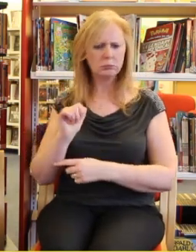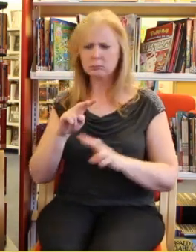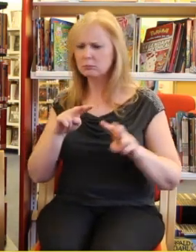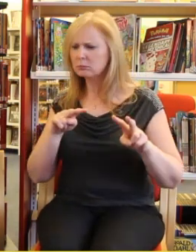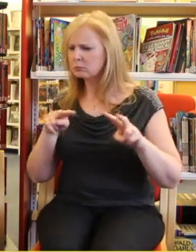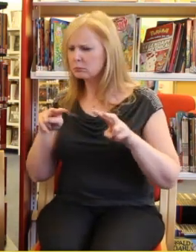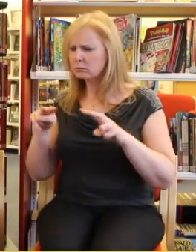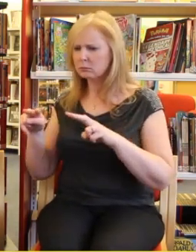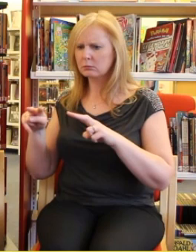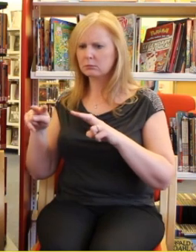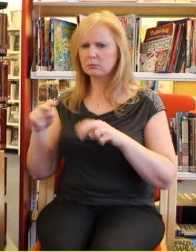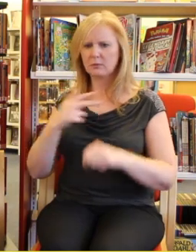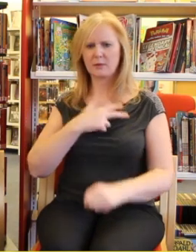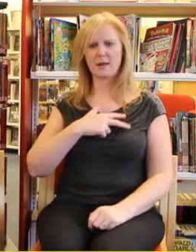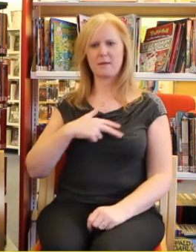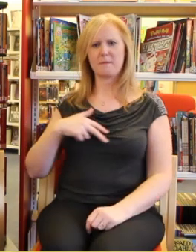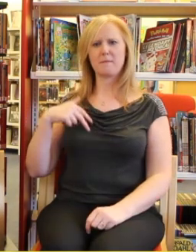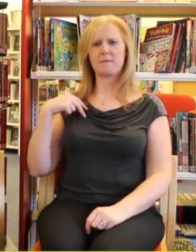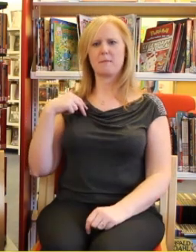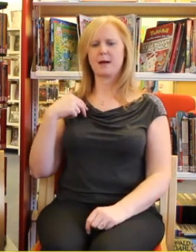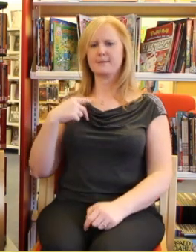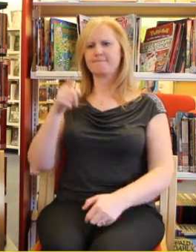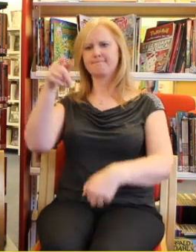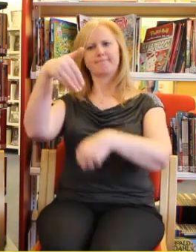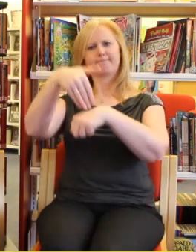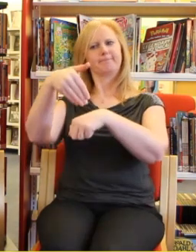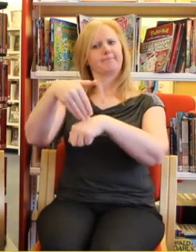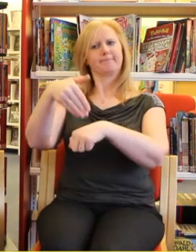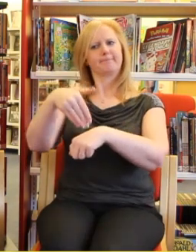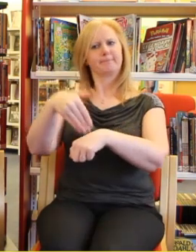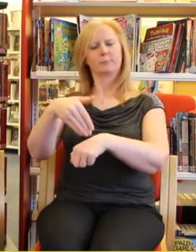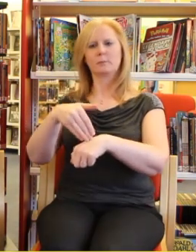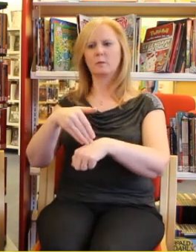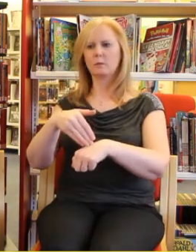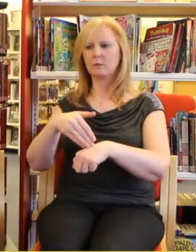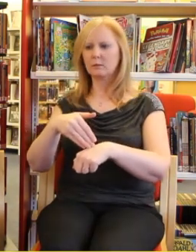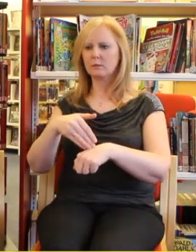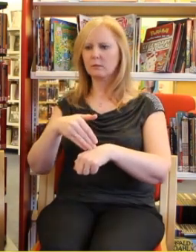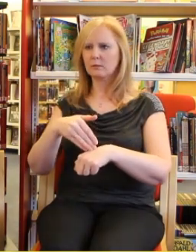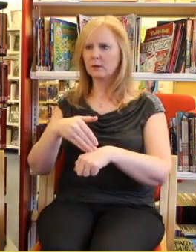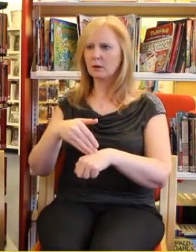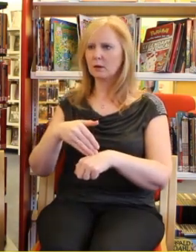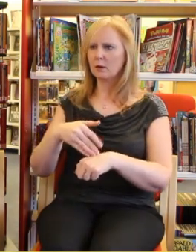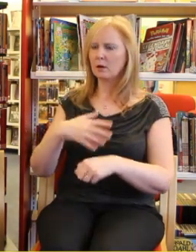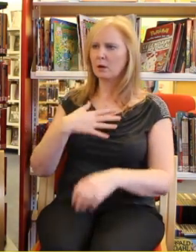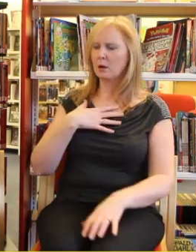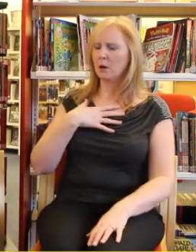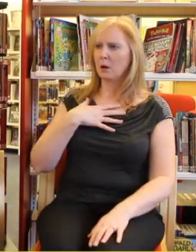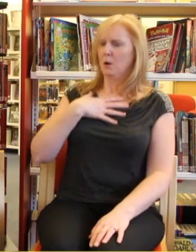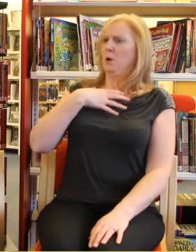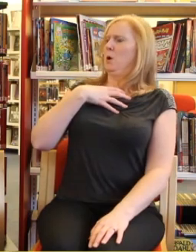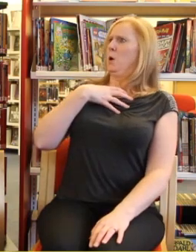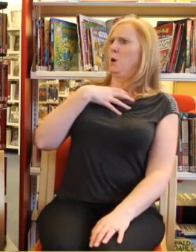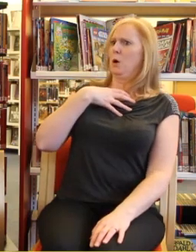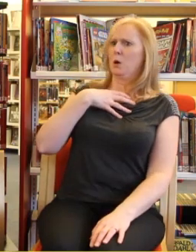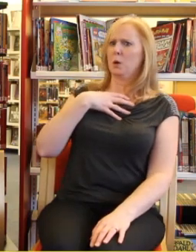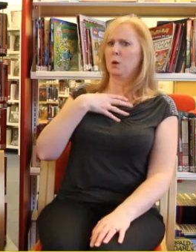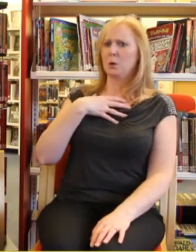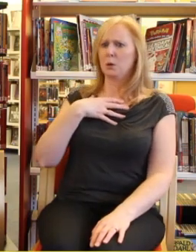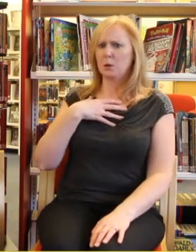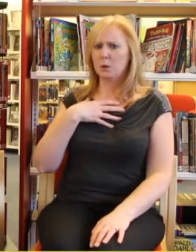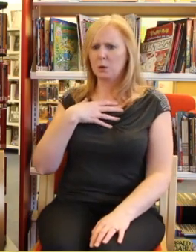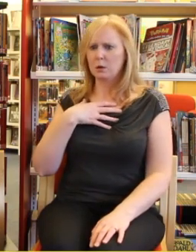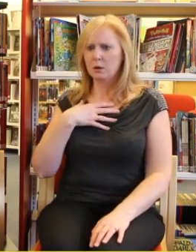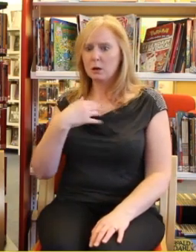as the mayor broke the news of the trouble he'd caused the poor gentle giant got rather a shock when he heard